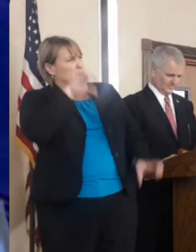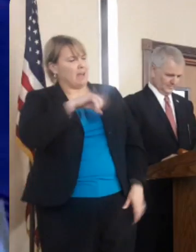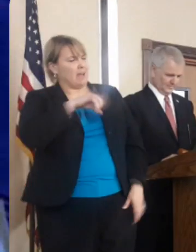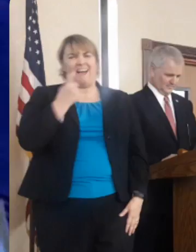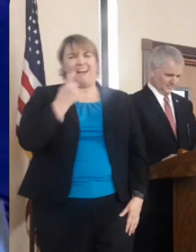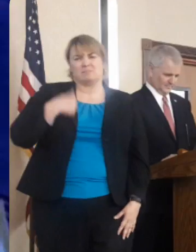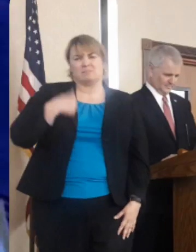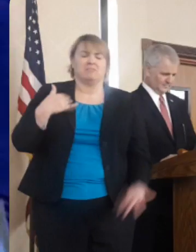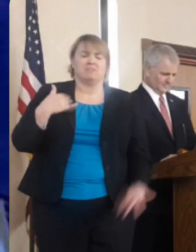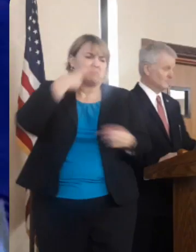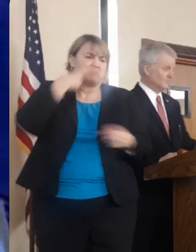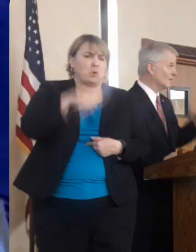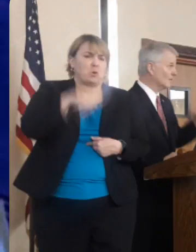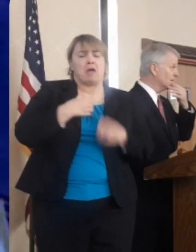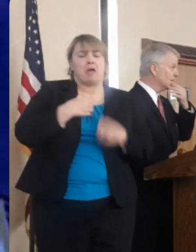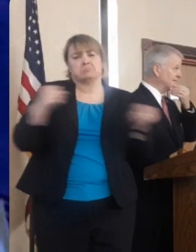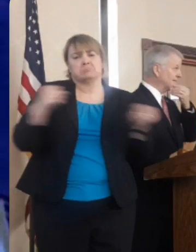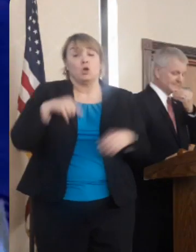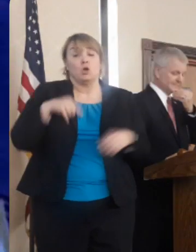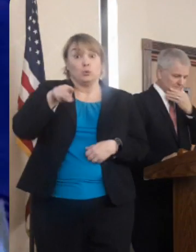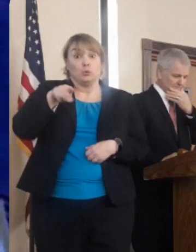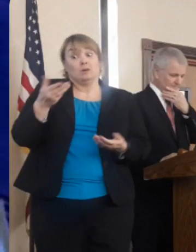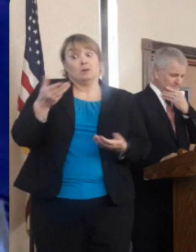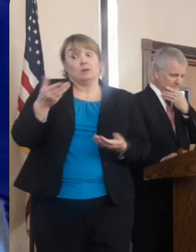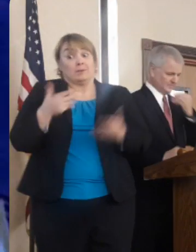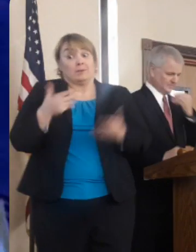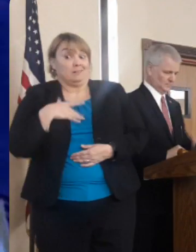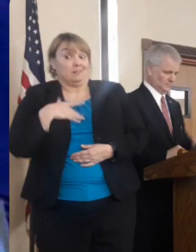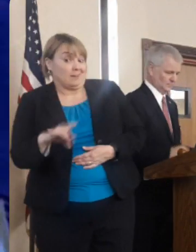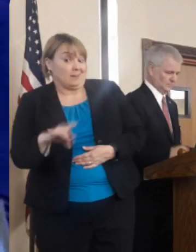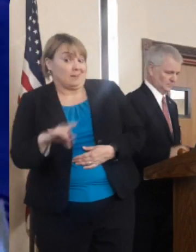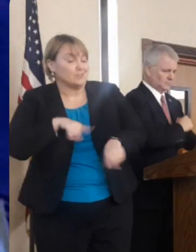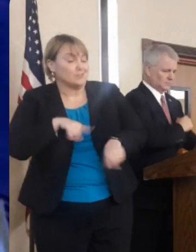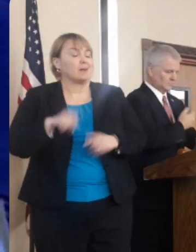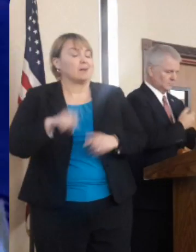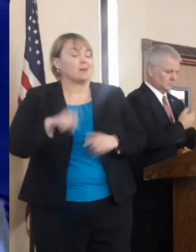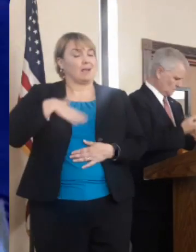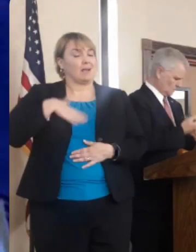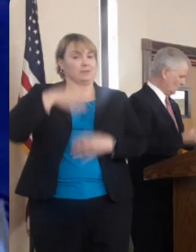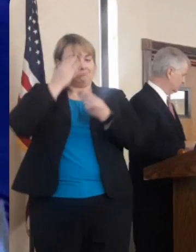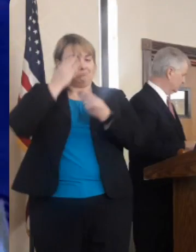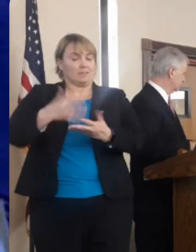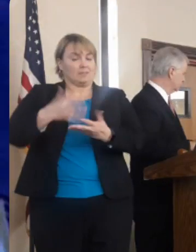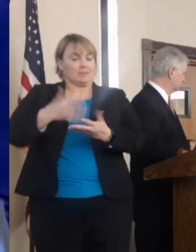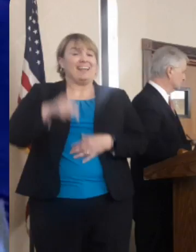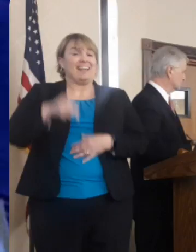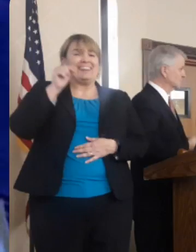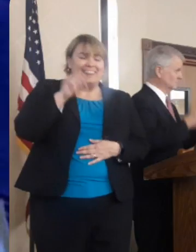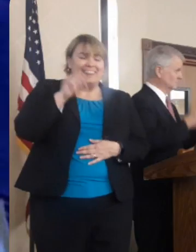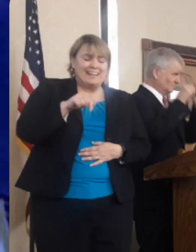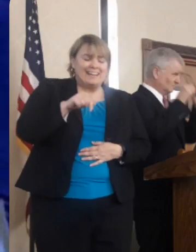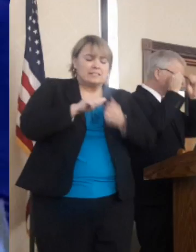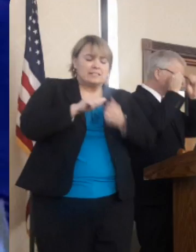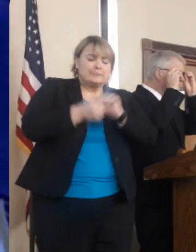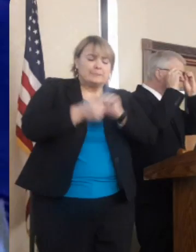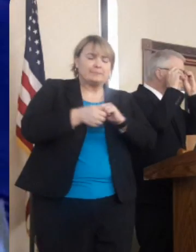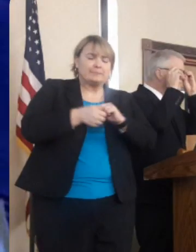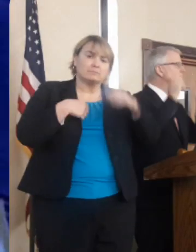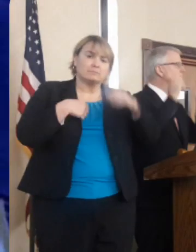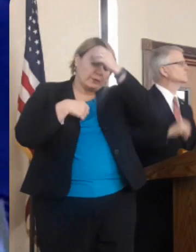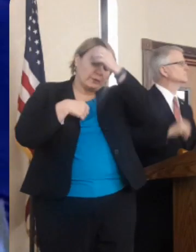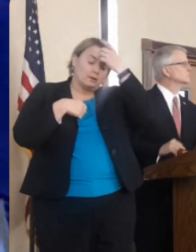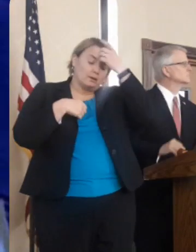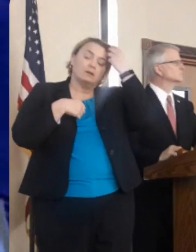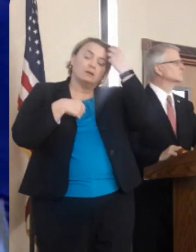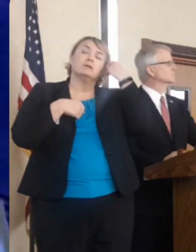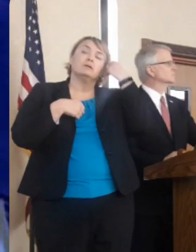whether you like the answer or not, I'll give it to you. But this one, as I mentioned earlier, addresses what is currently a little bit